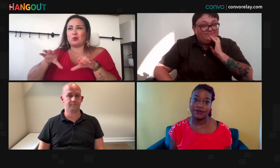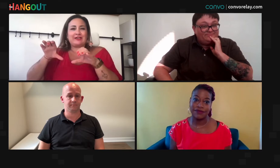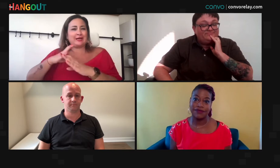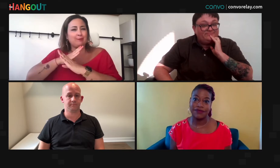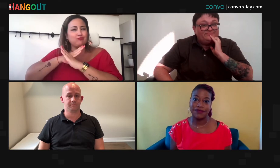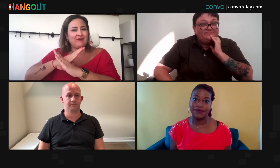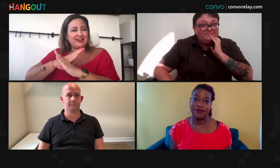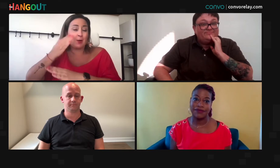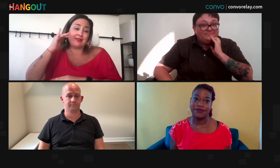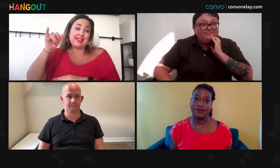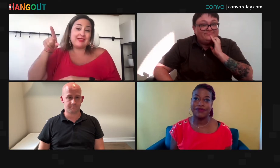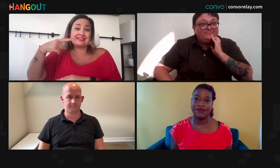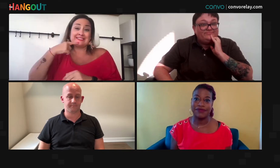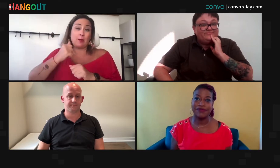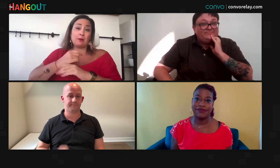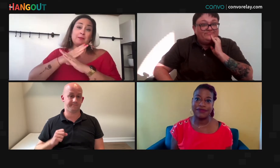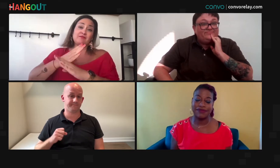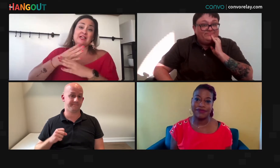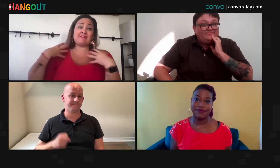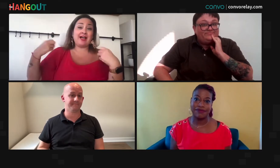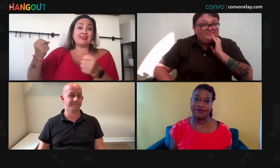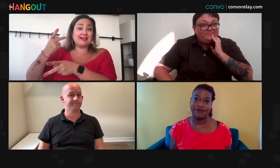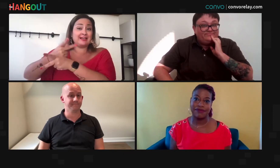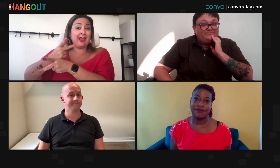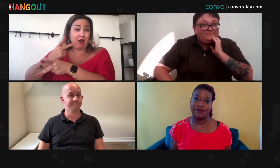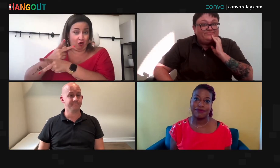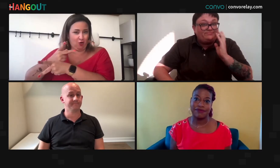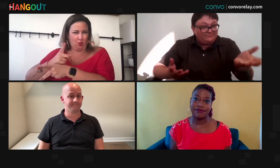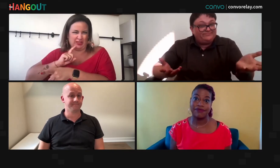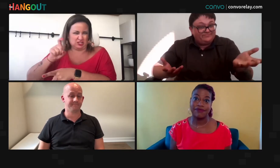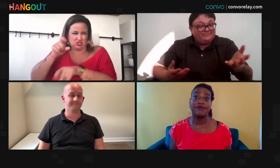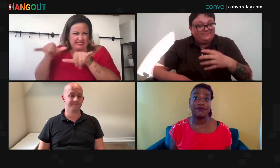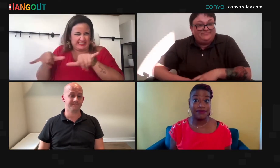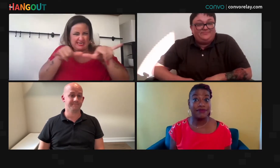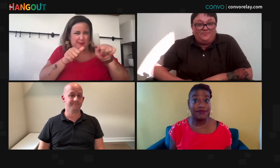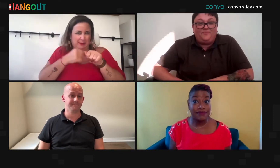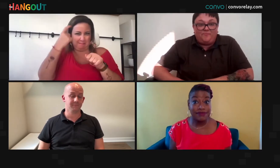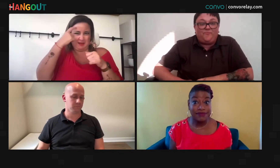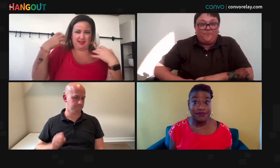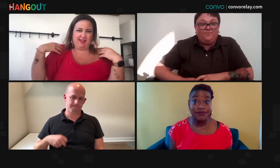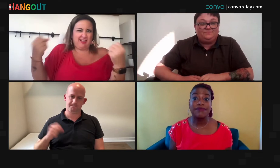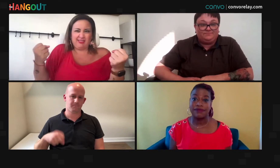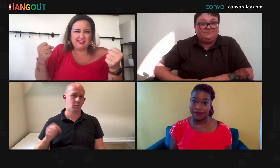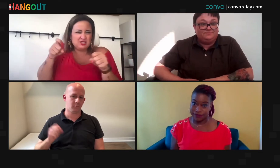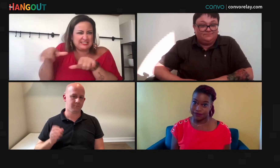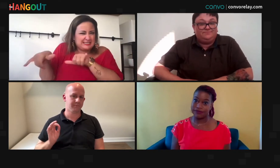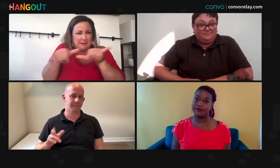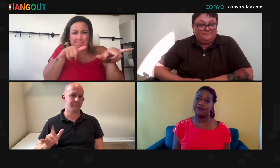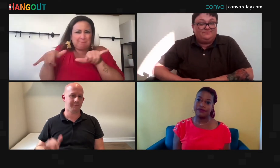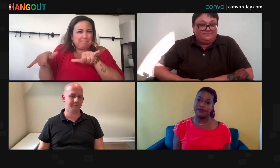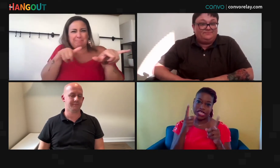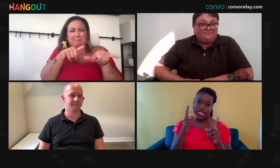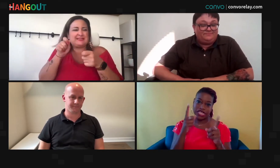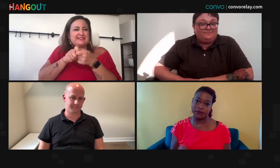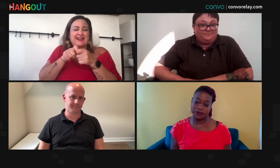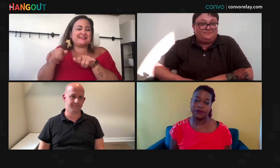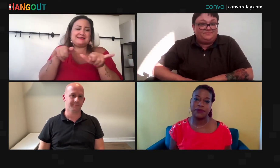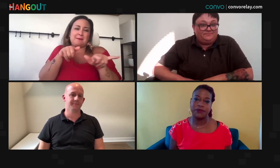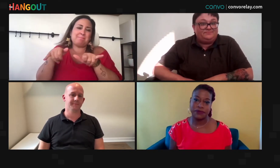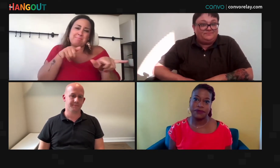We should be proactive. And I know they say preventative health care, and it really should be standardized with mental health. It should be